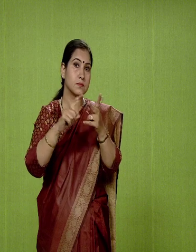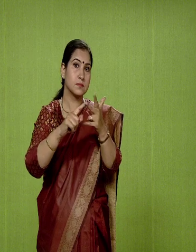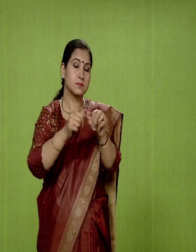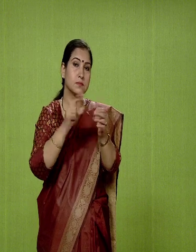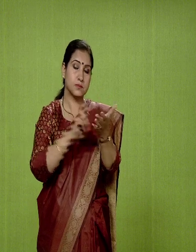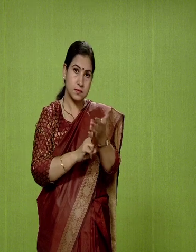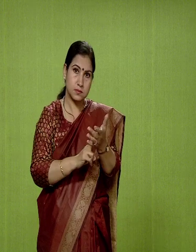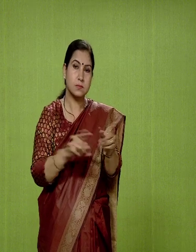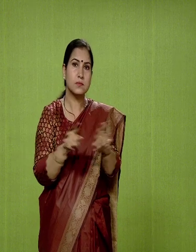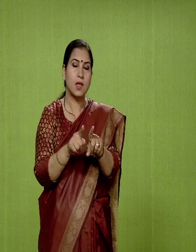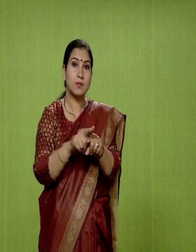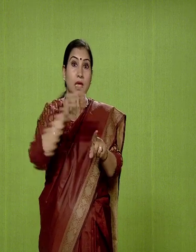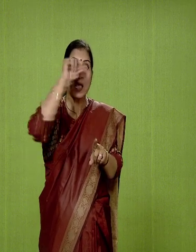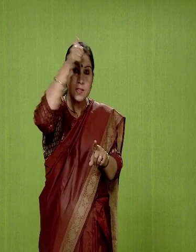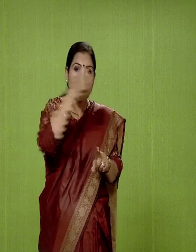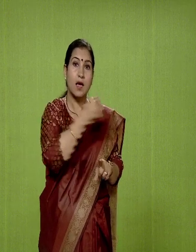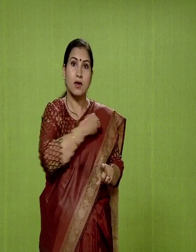and Indian Christians also.